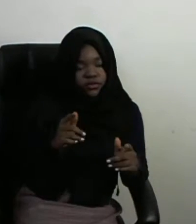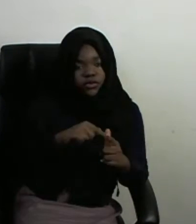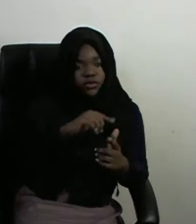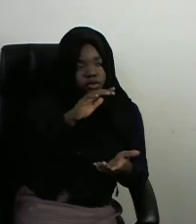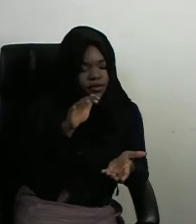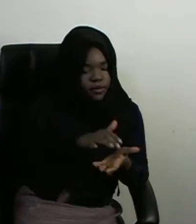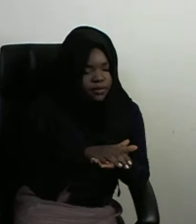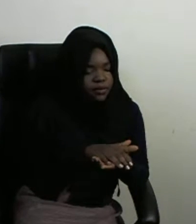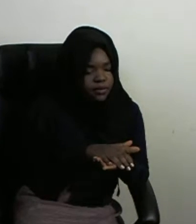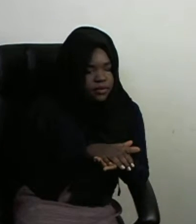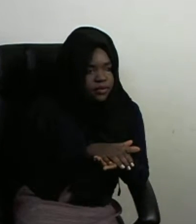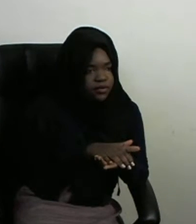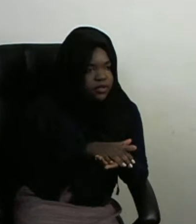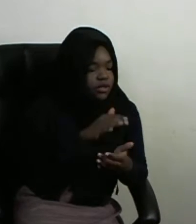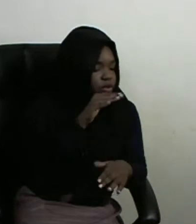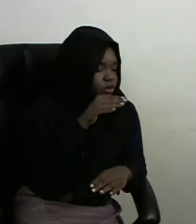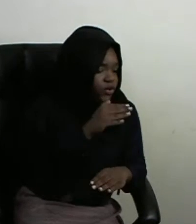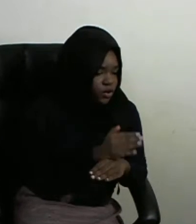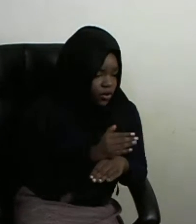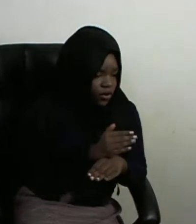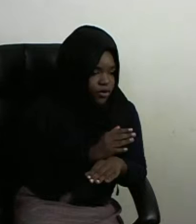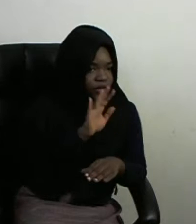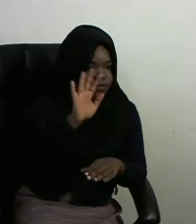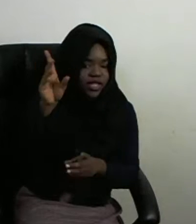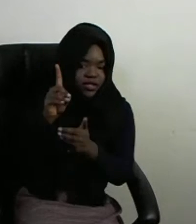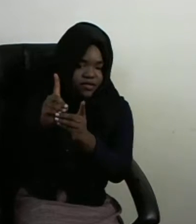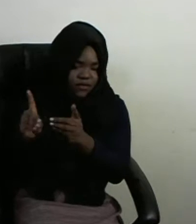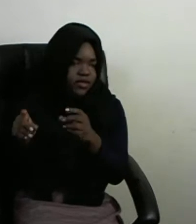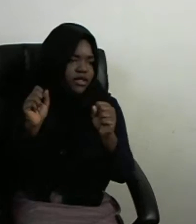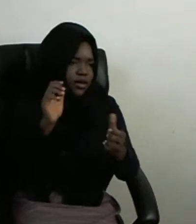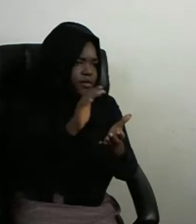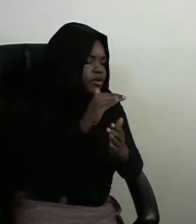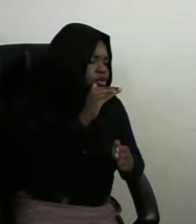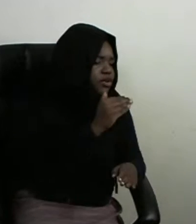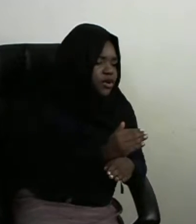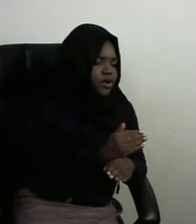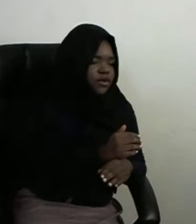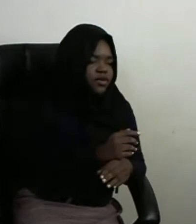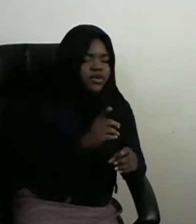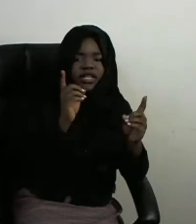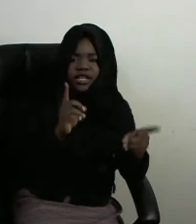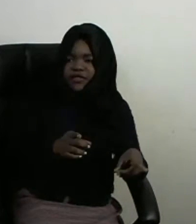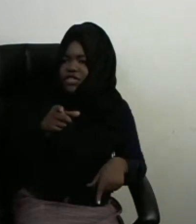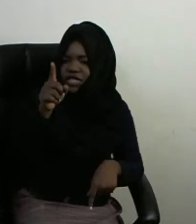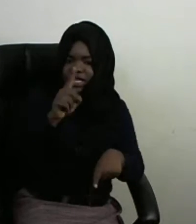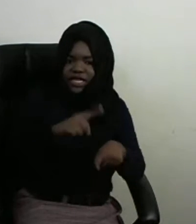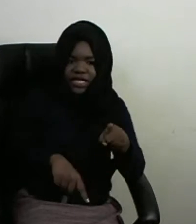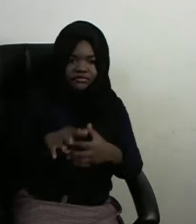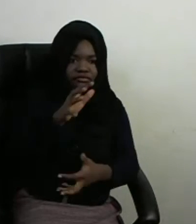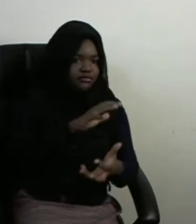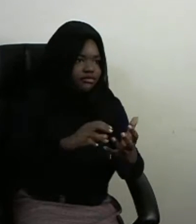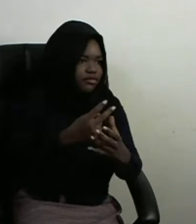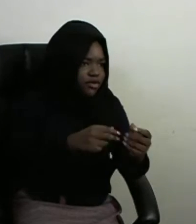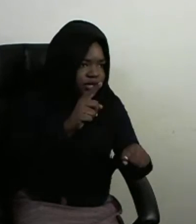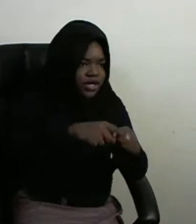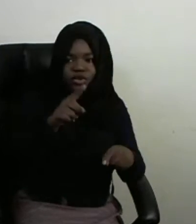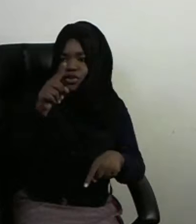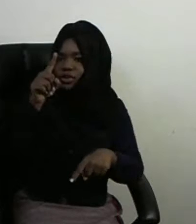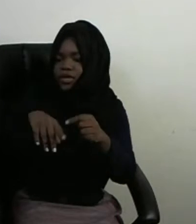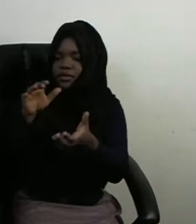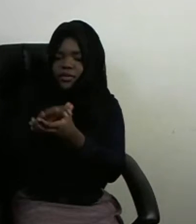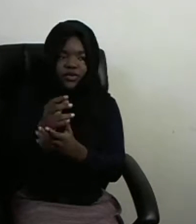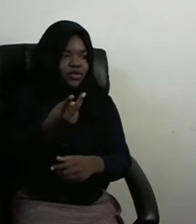to marry the daughter of his divorcee? Definitely he cannot combine the two. You cannot marry